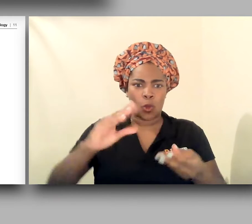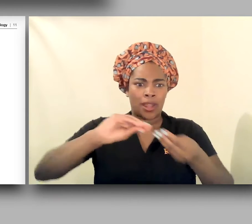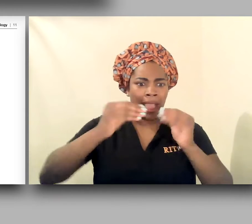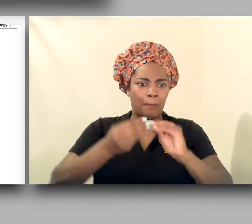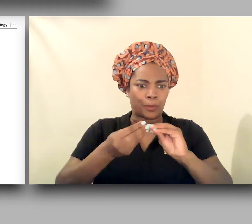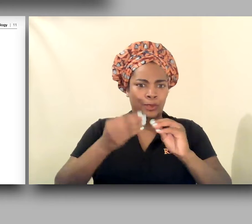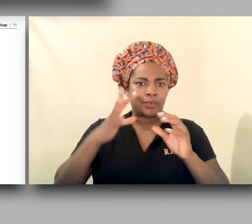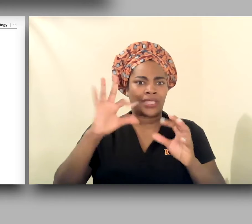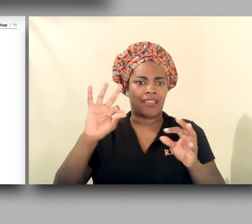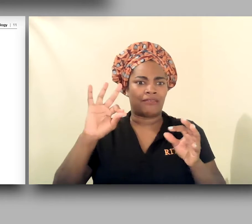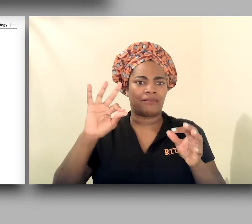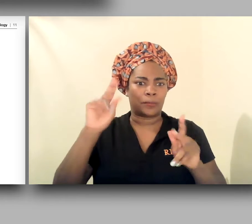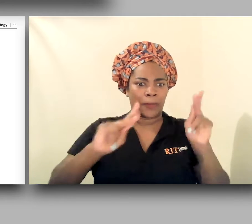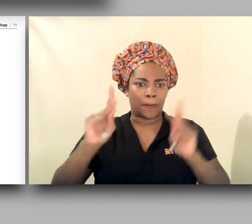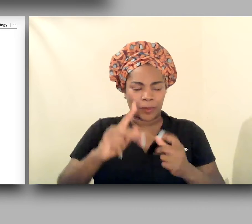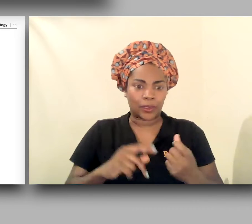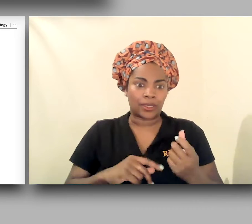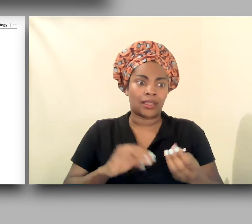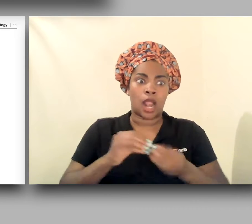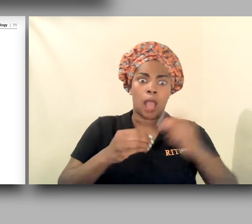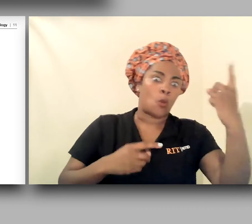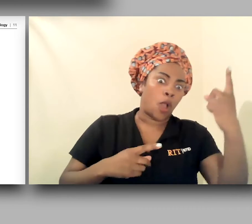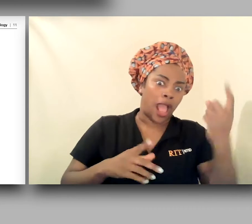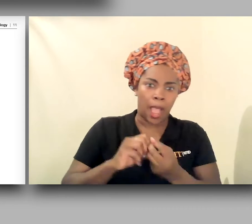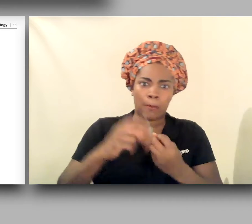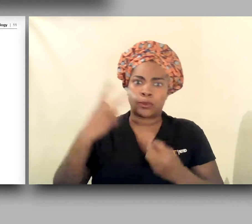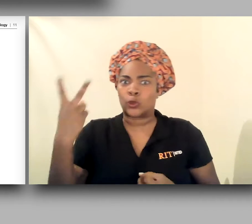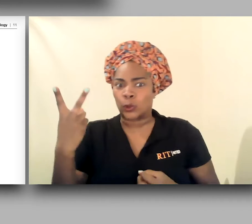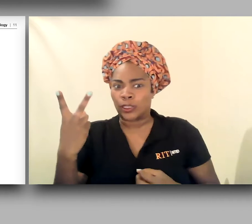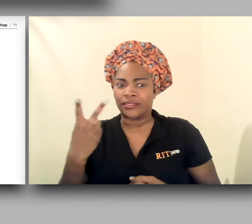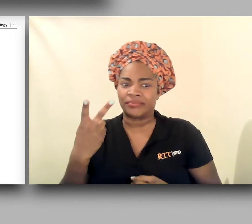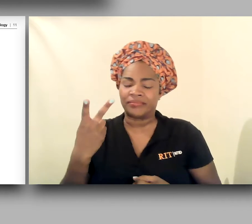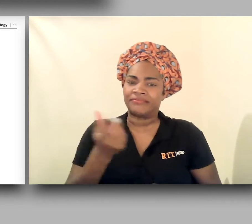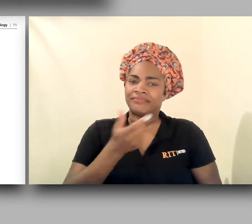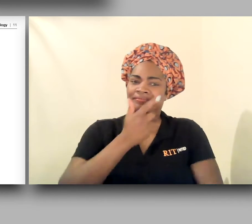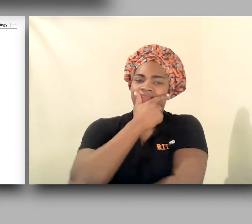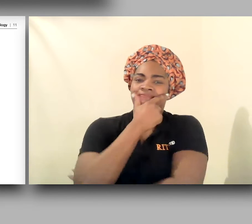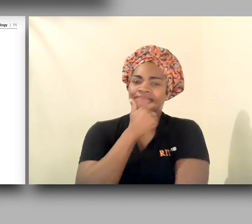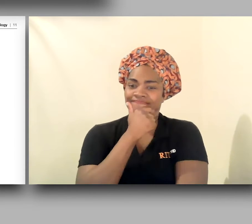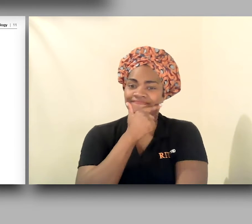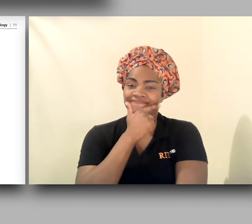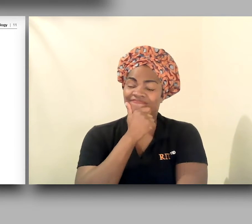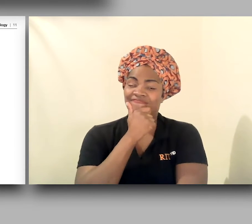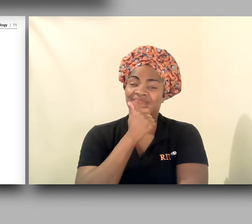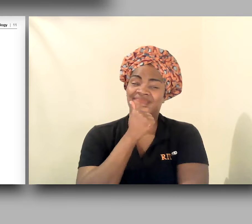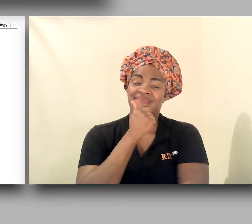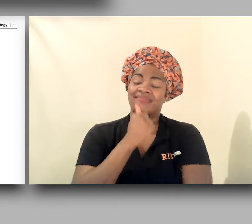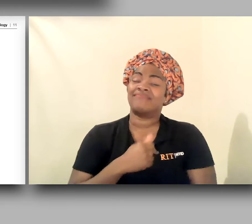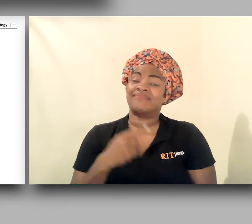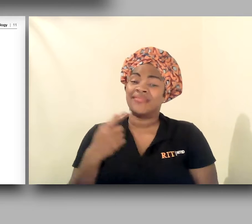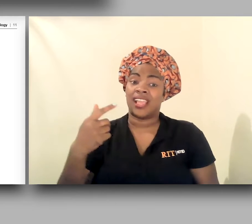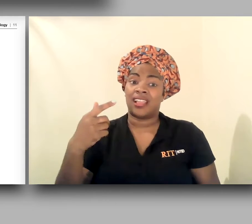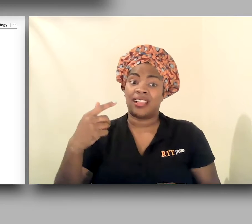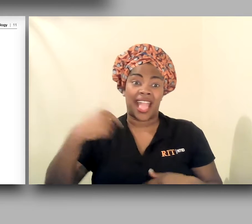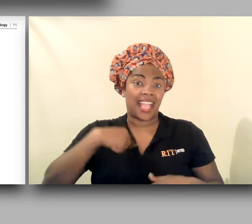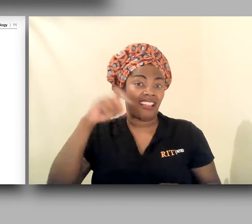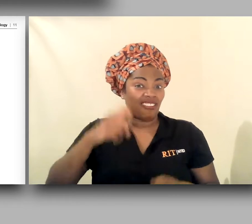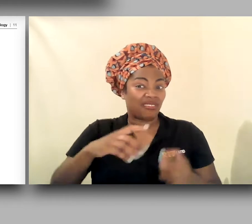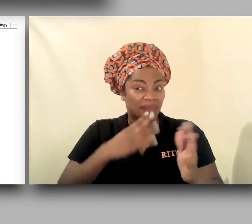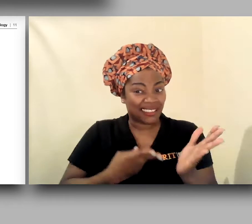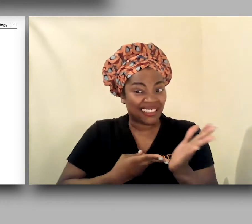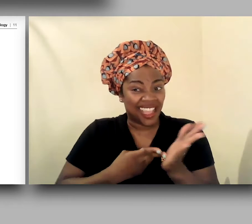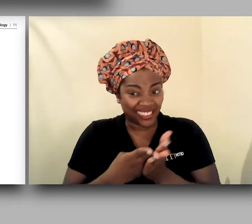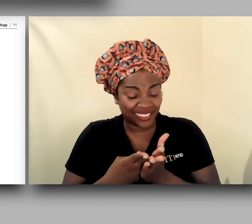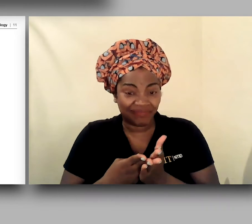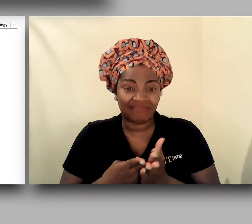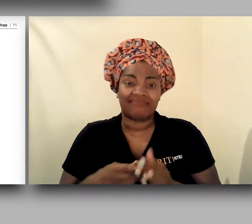1 or 2, or come up with your answer there. To be honest, it was number